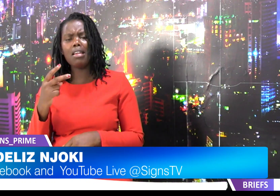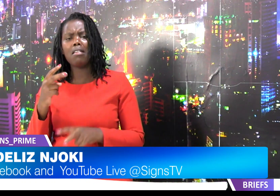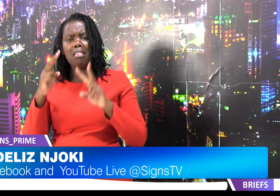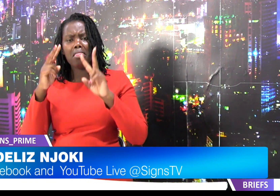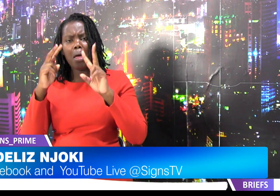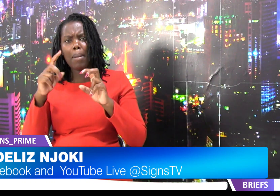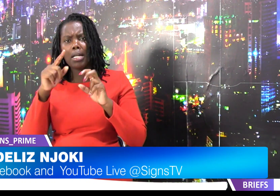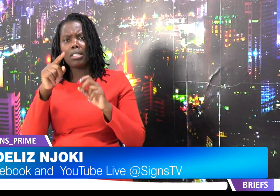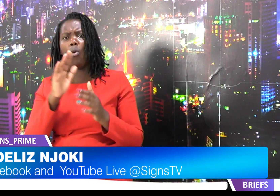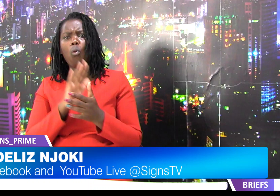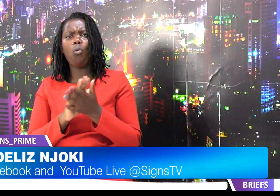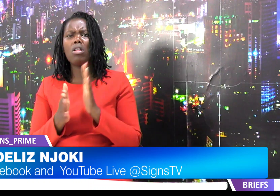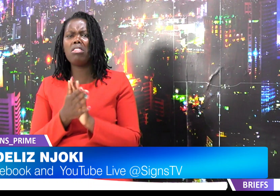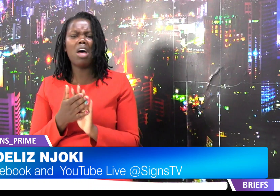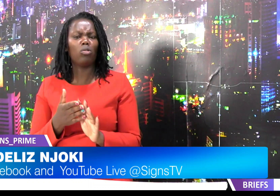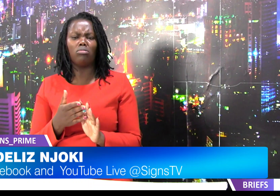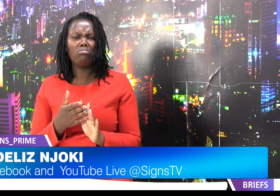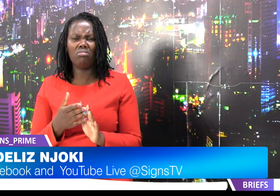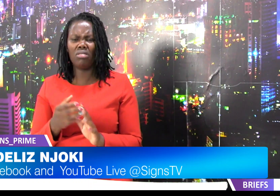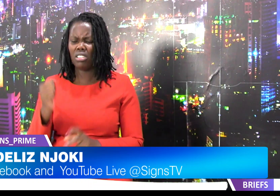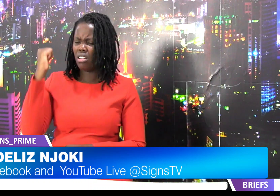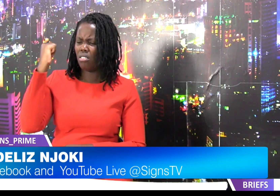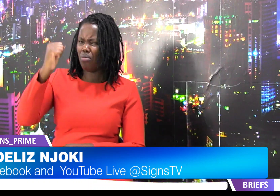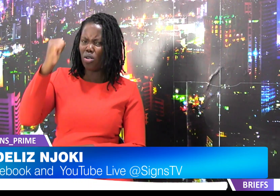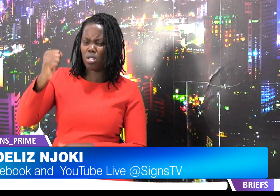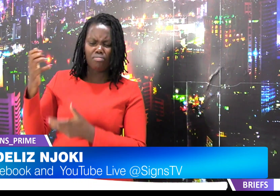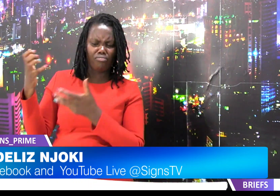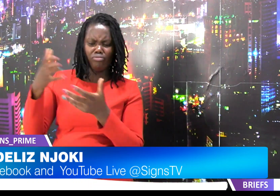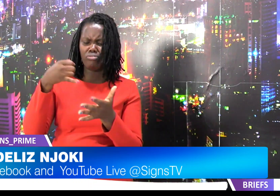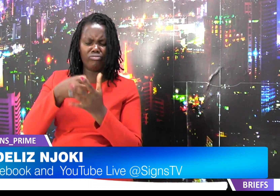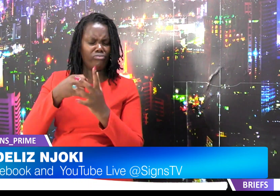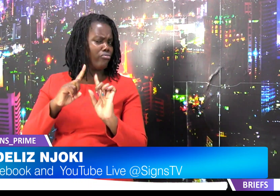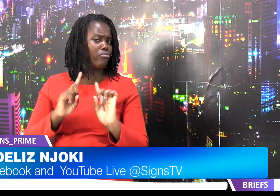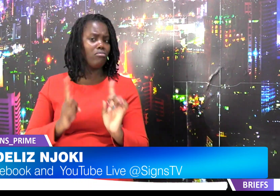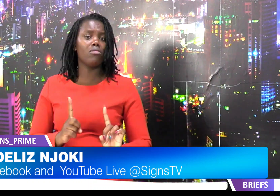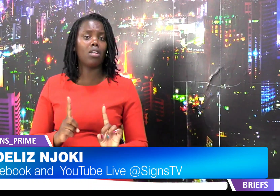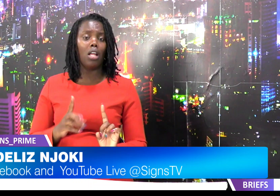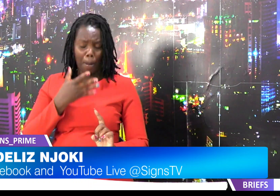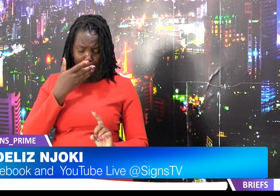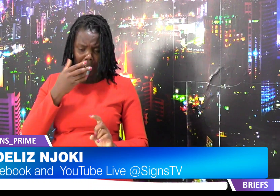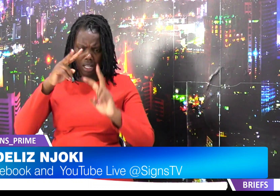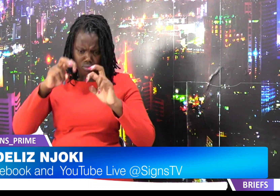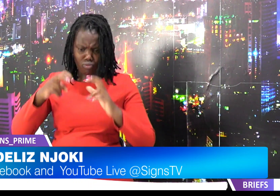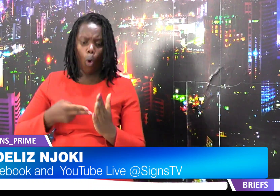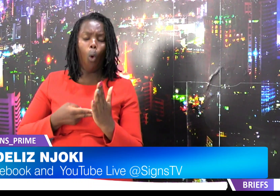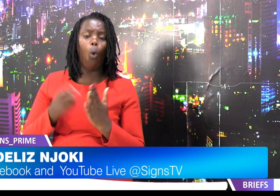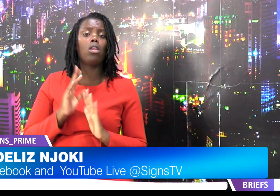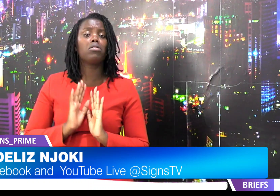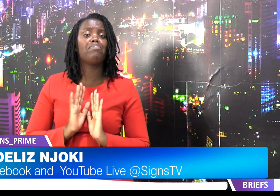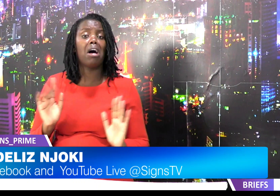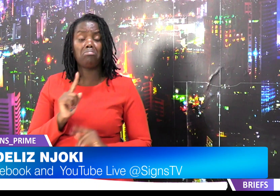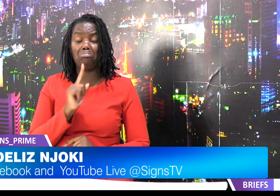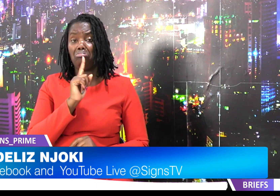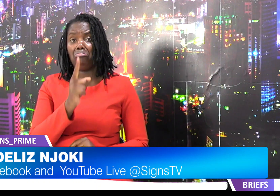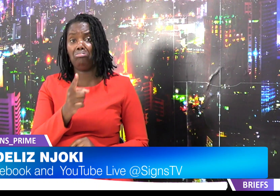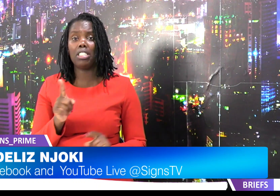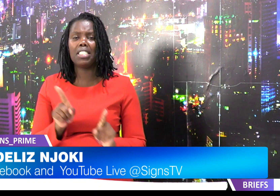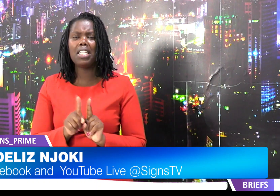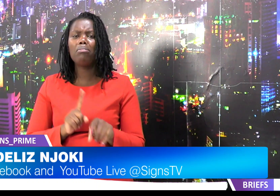The MP has denied any wrongdoings, calling upon the DCI to see a thorough